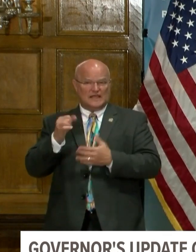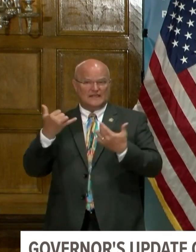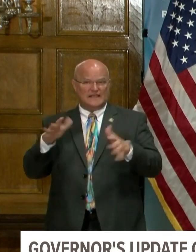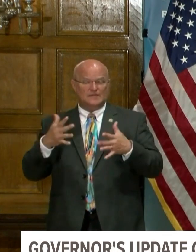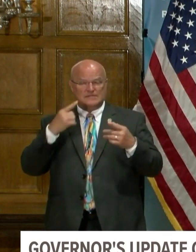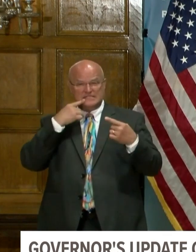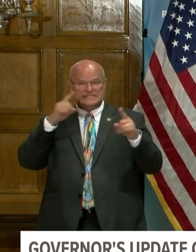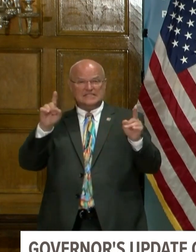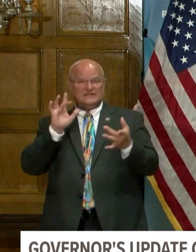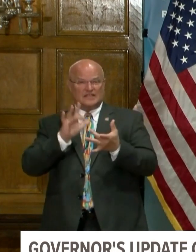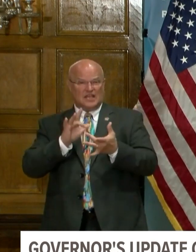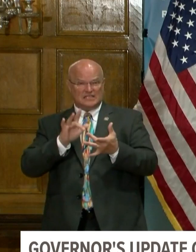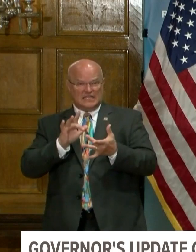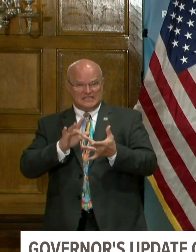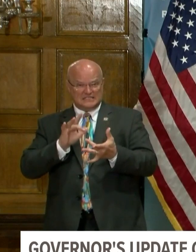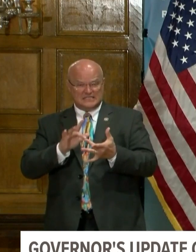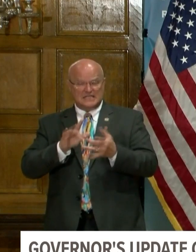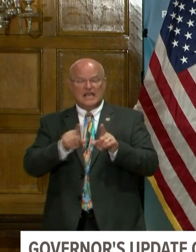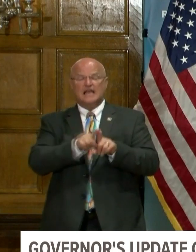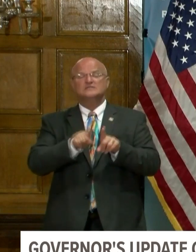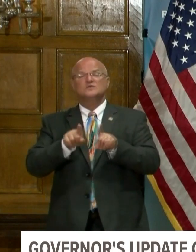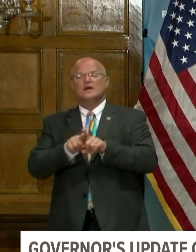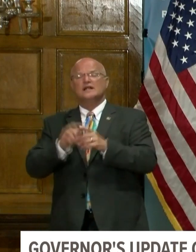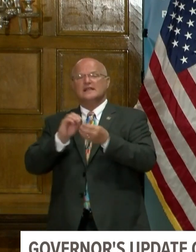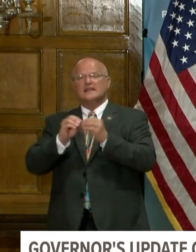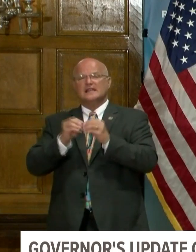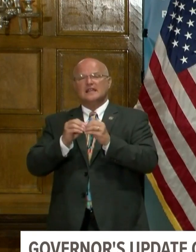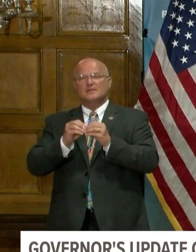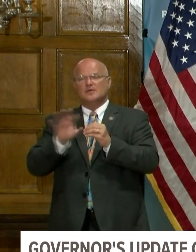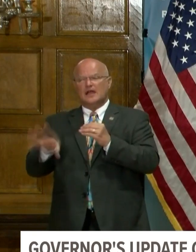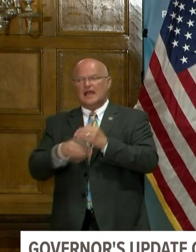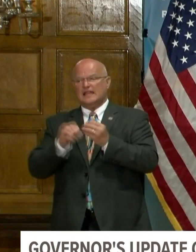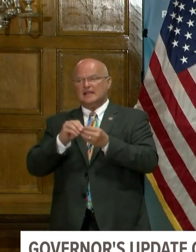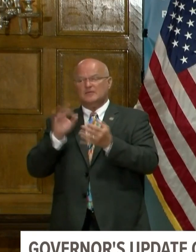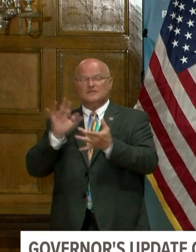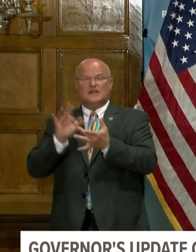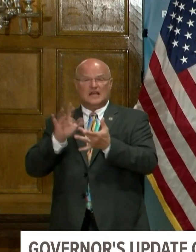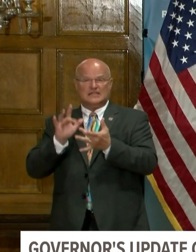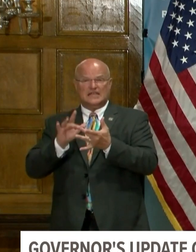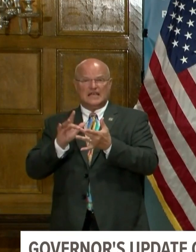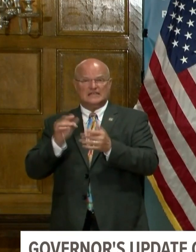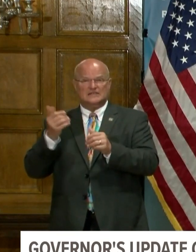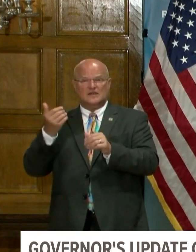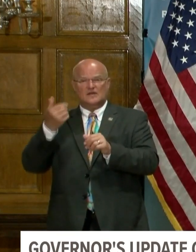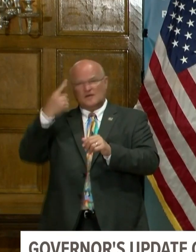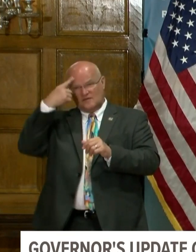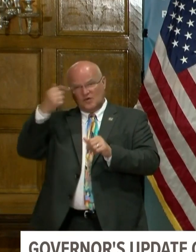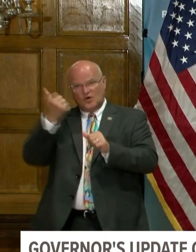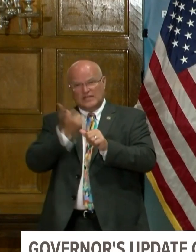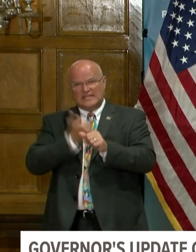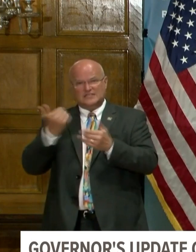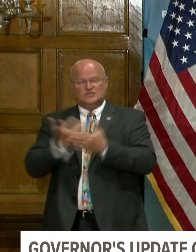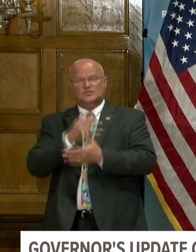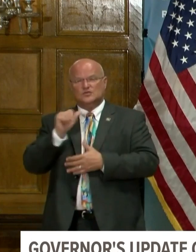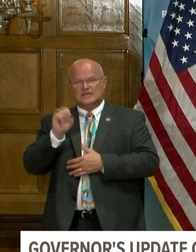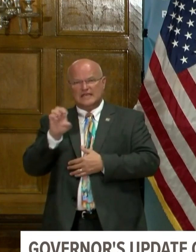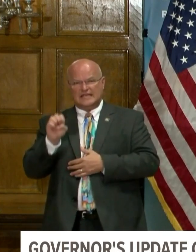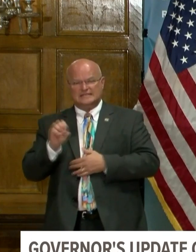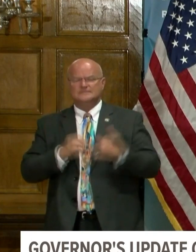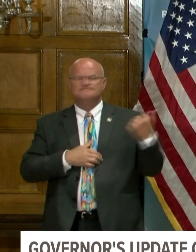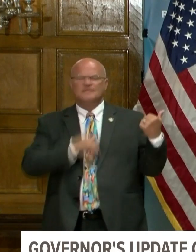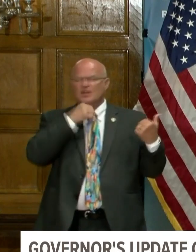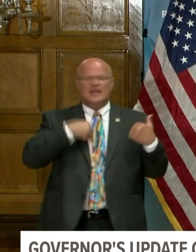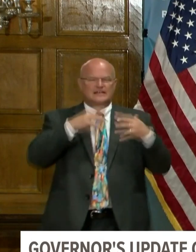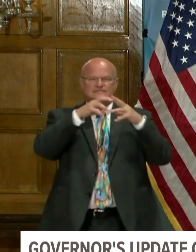been successfully contacted, as well as the average number of contacts per new case. I don't have the